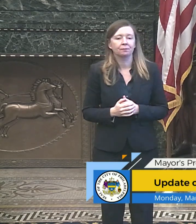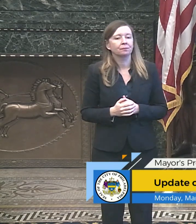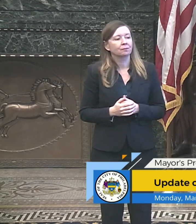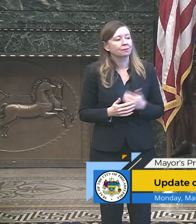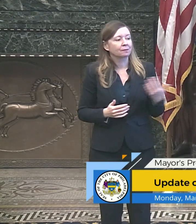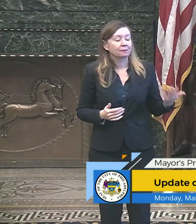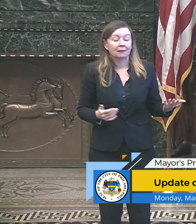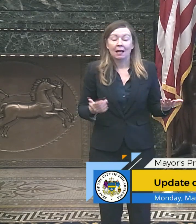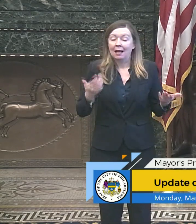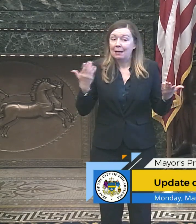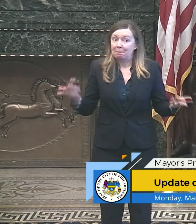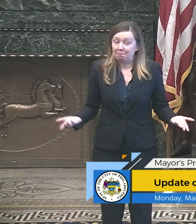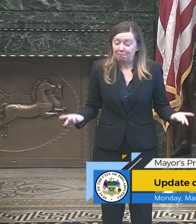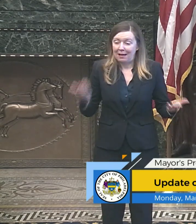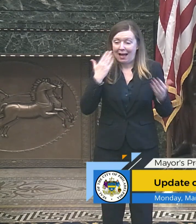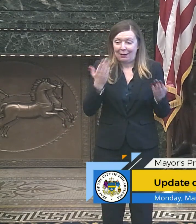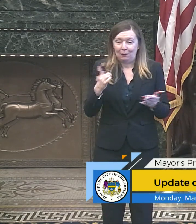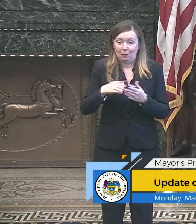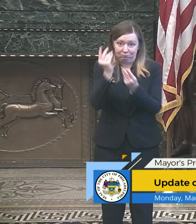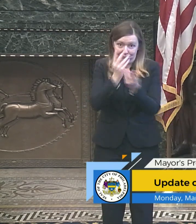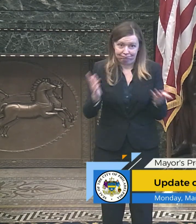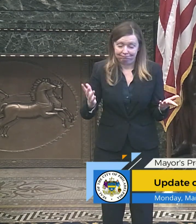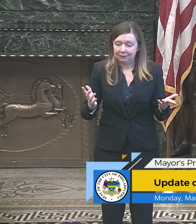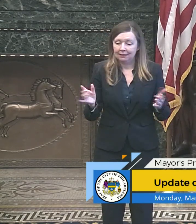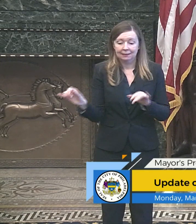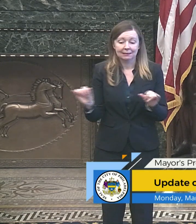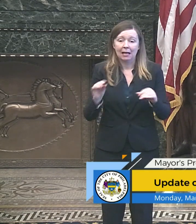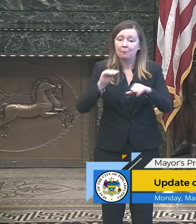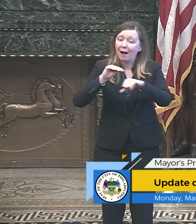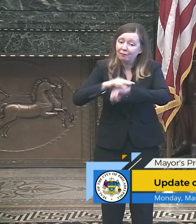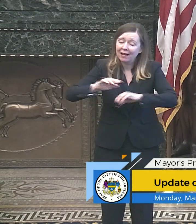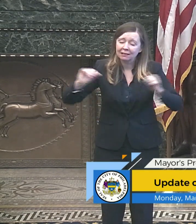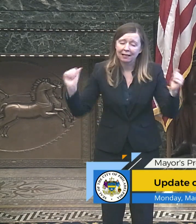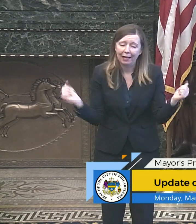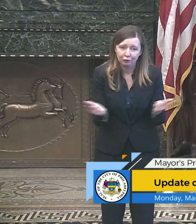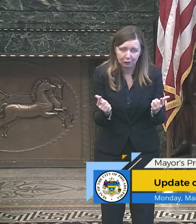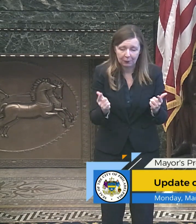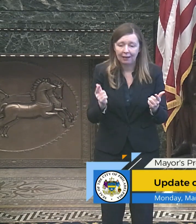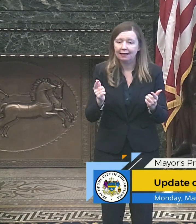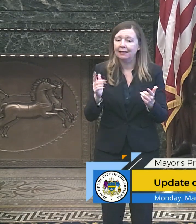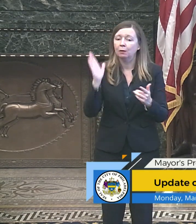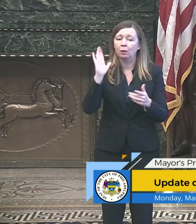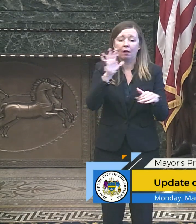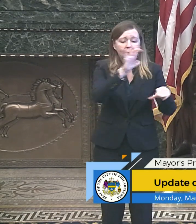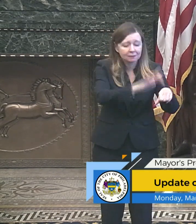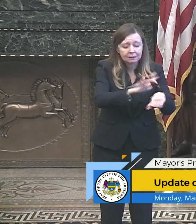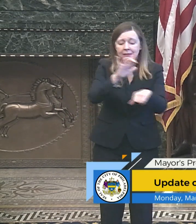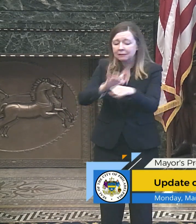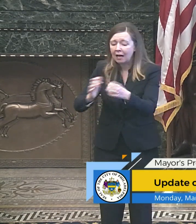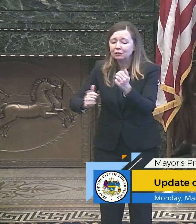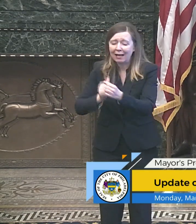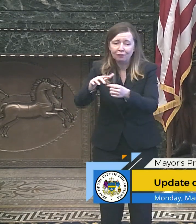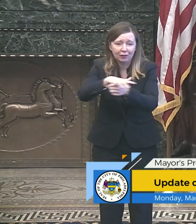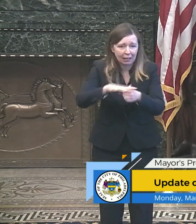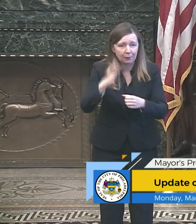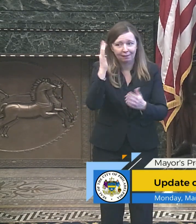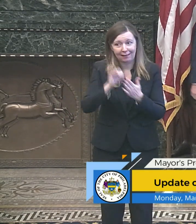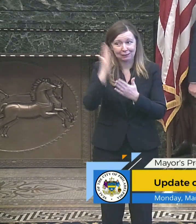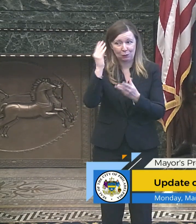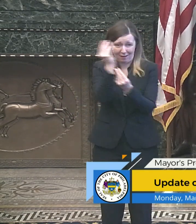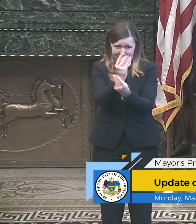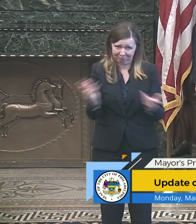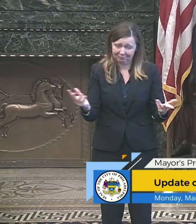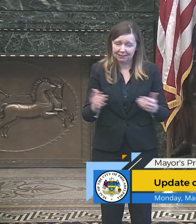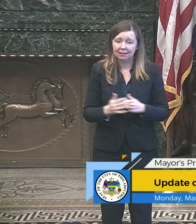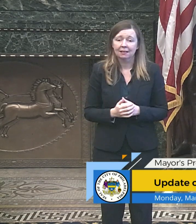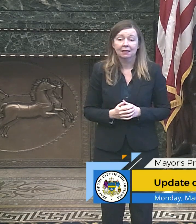Well, I'm not sure what to say other than what I said before, that this affects everybody, and it's certainly going to be in every neighborhood. That's the reason why I raised this. And so